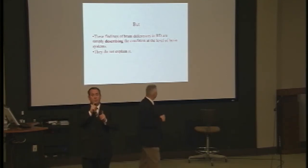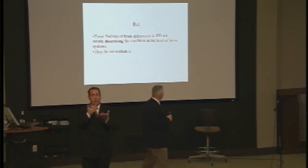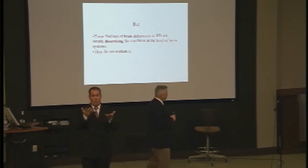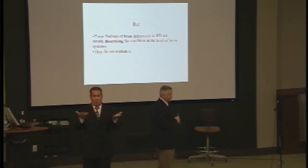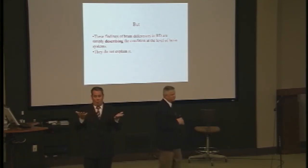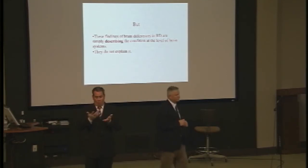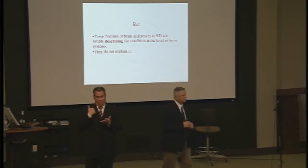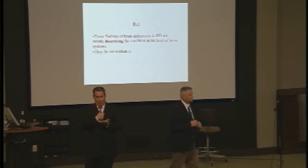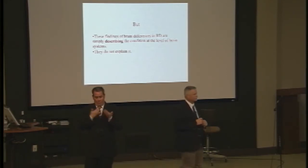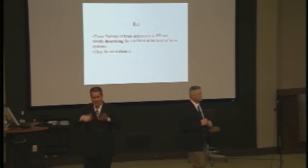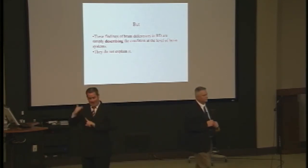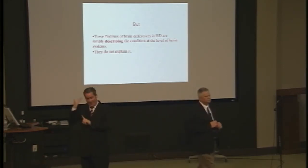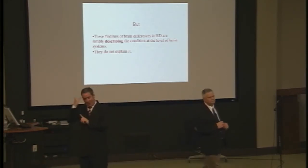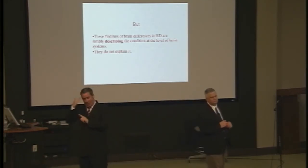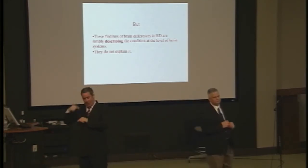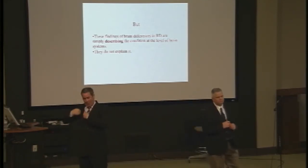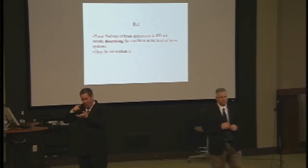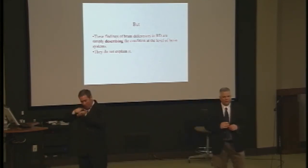But